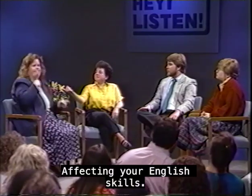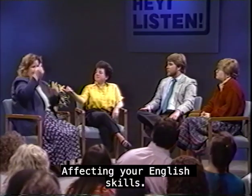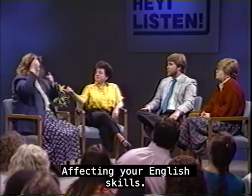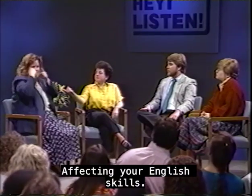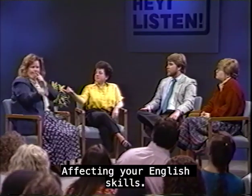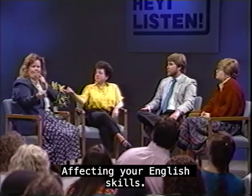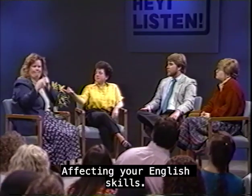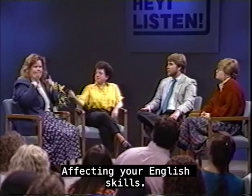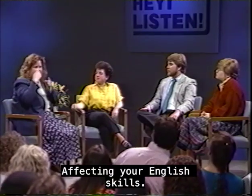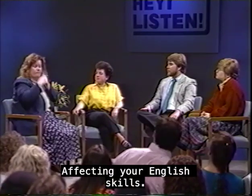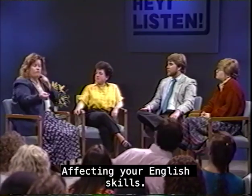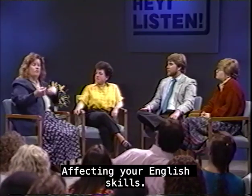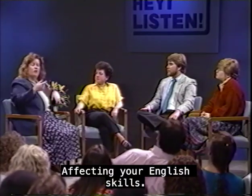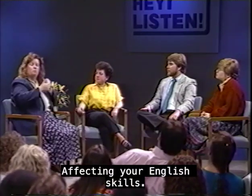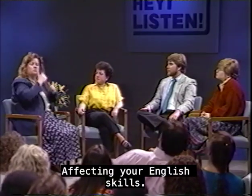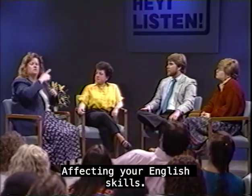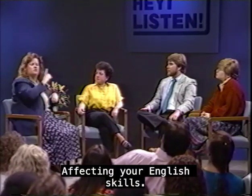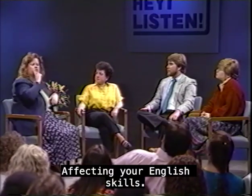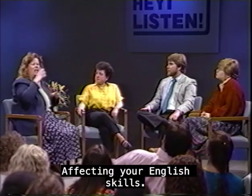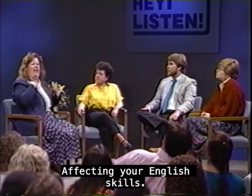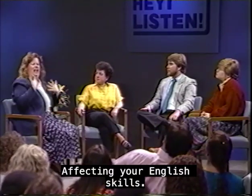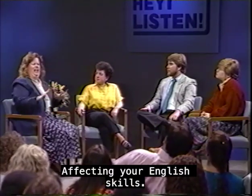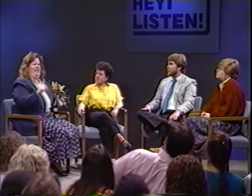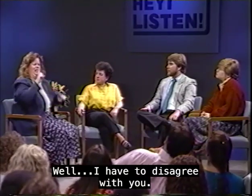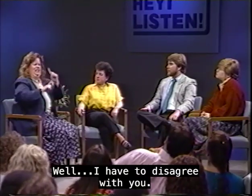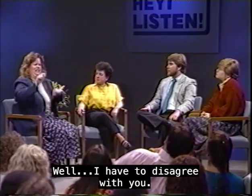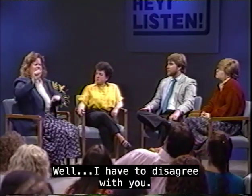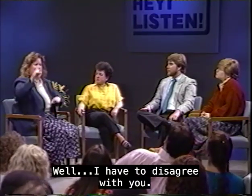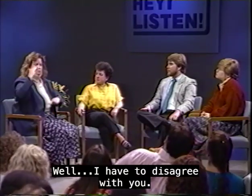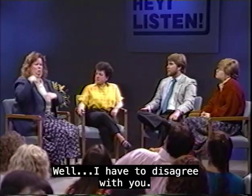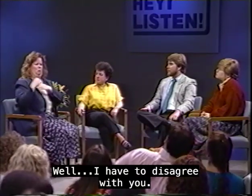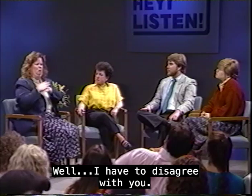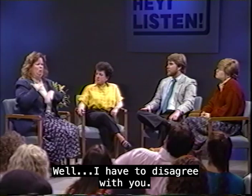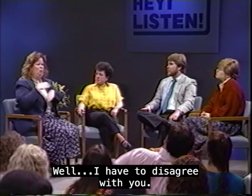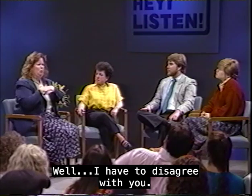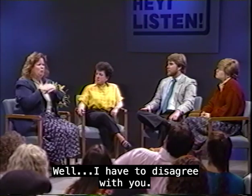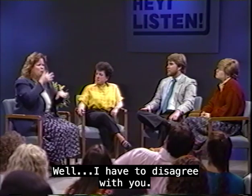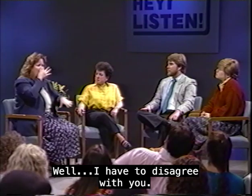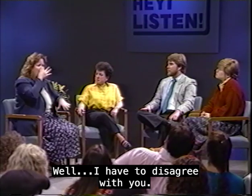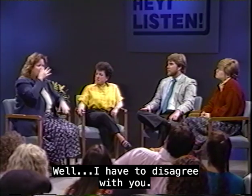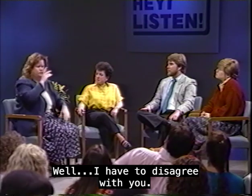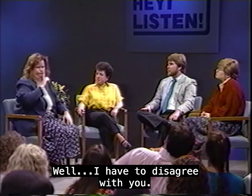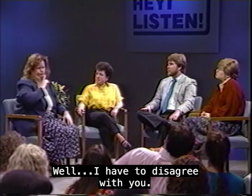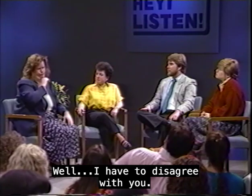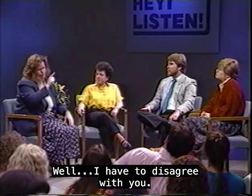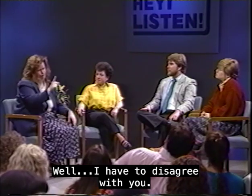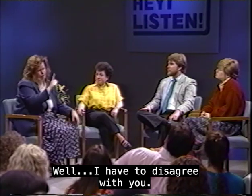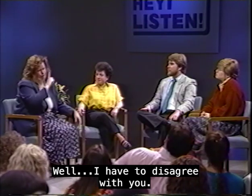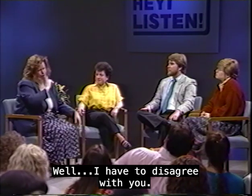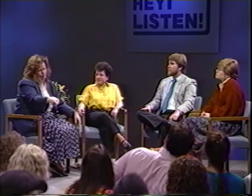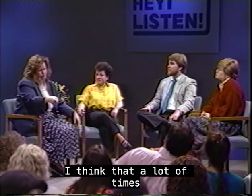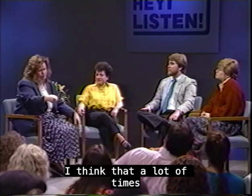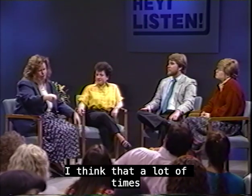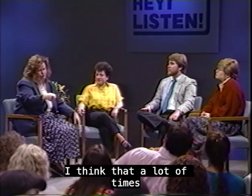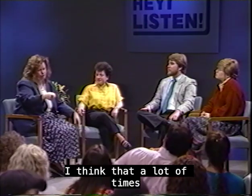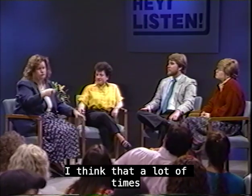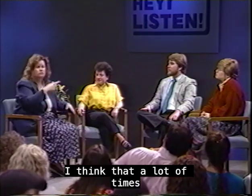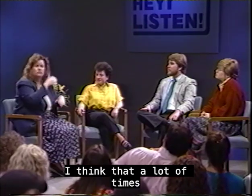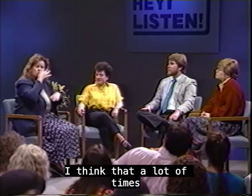Affecting your English skills, you mean, ASL affecting that? Well, I have to disagree with you. I think that a lot of times we've